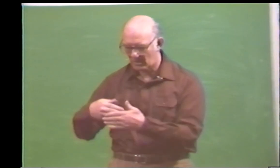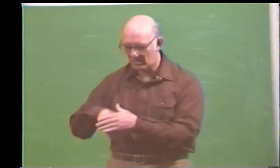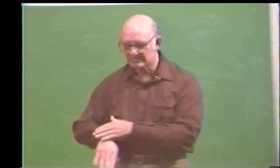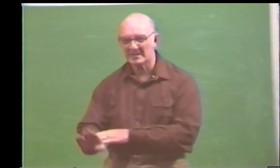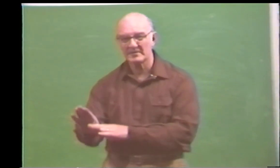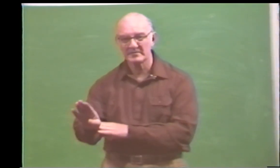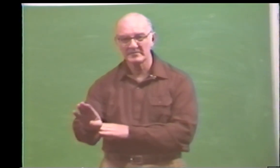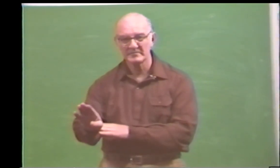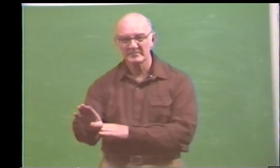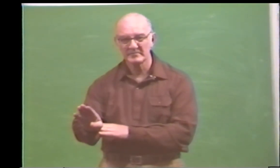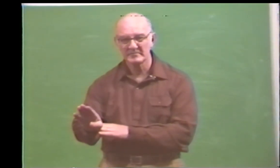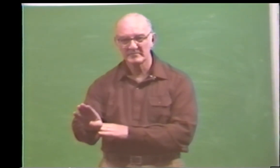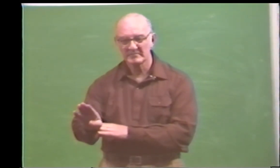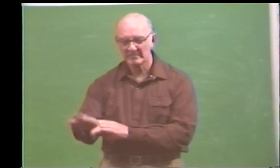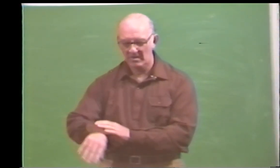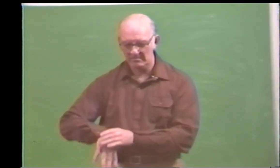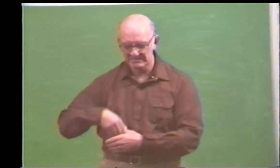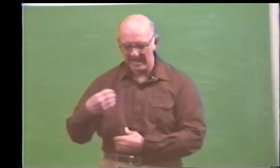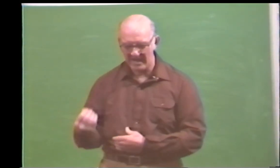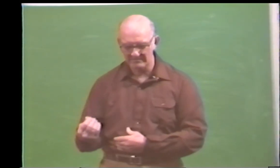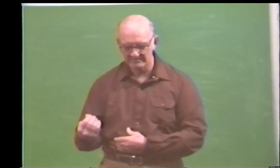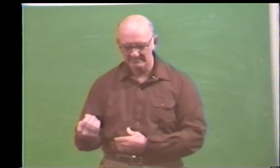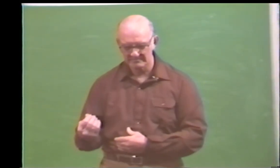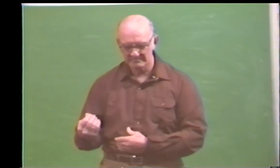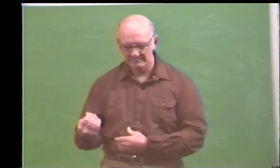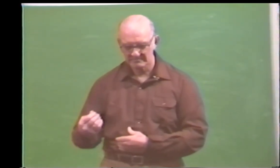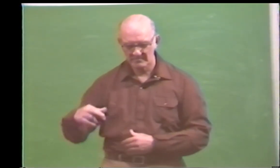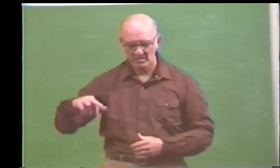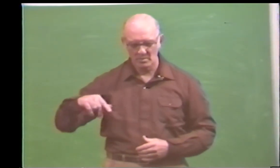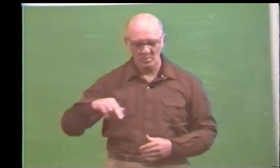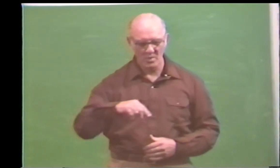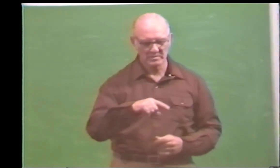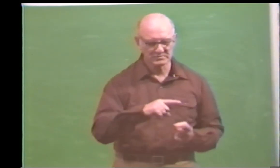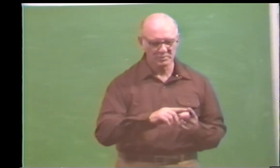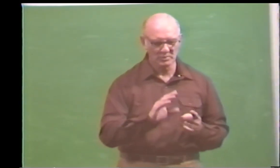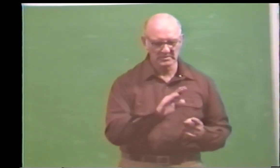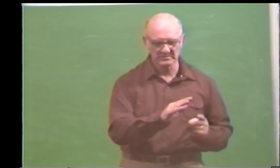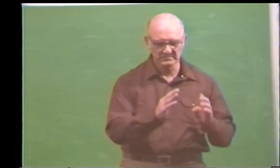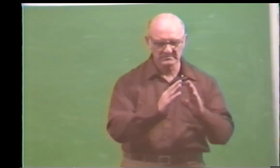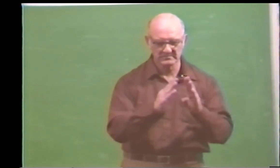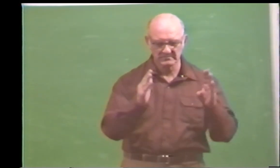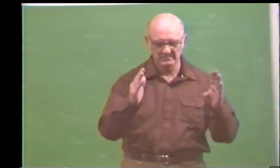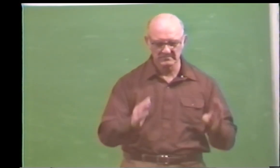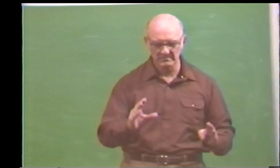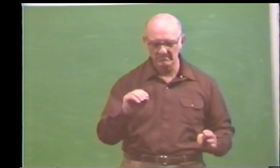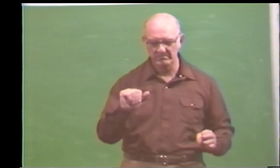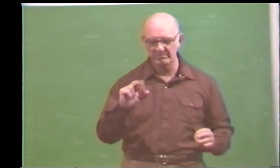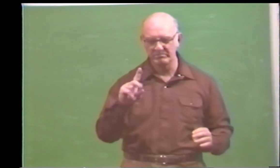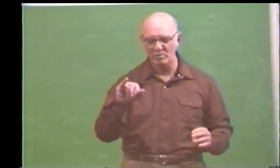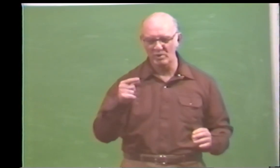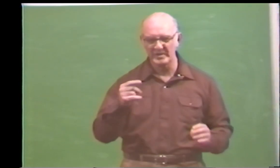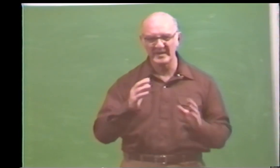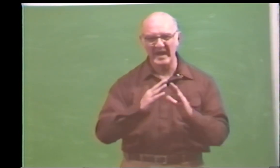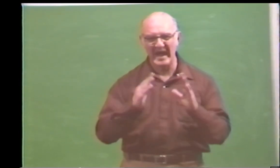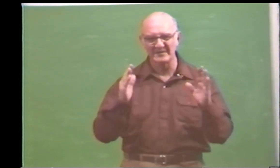Goes in, comes out, walks to his boarding house.